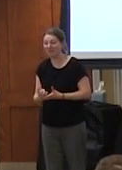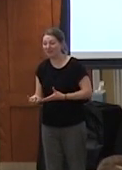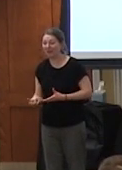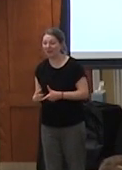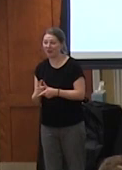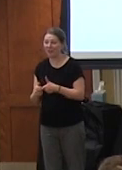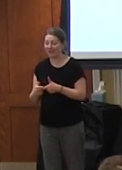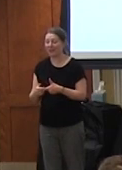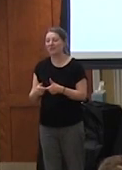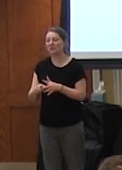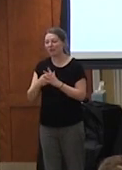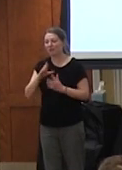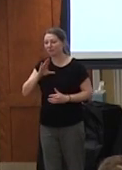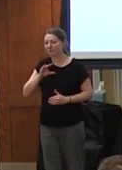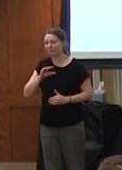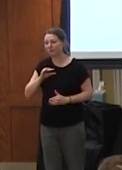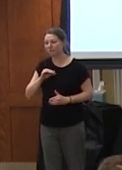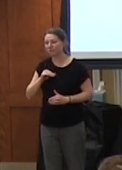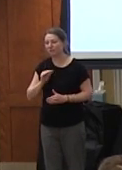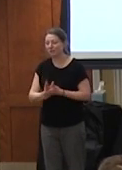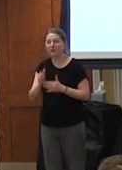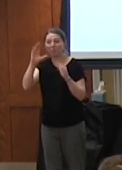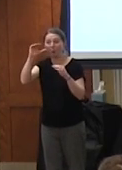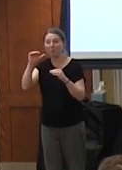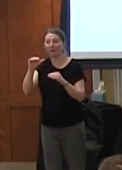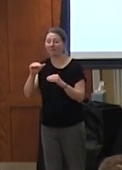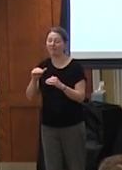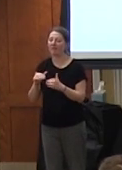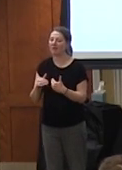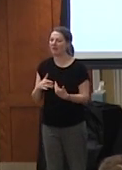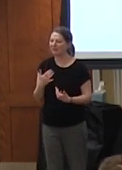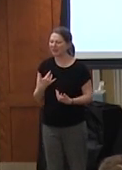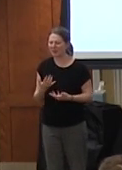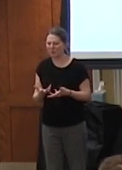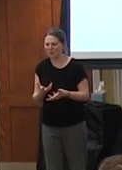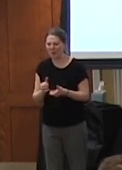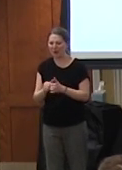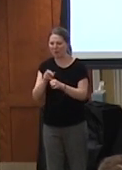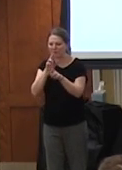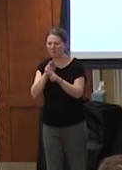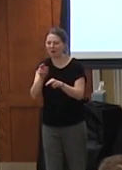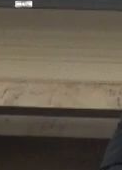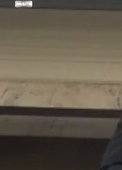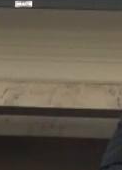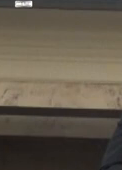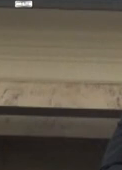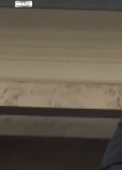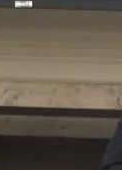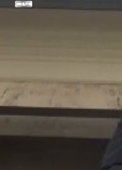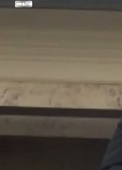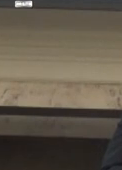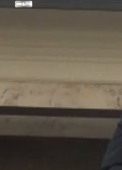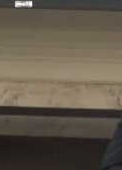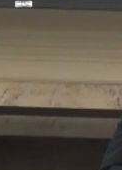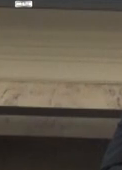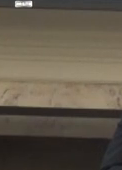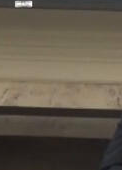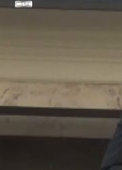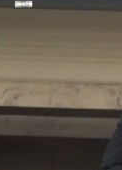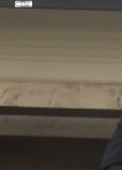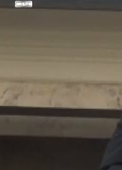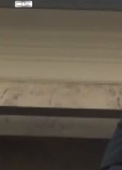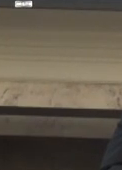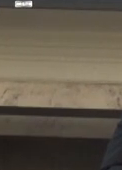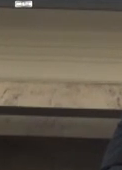stop hoping and that's really pushing me right now to think about how do i respond to those kind of folks you said it's past that point of no return